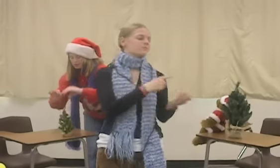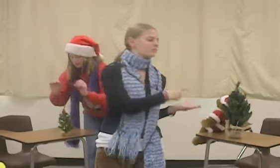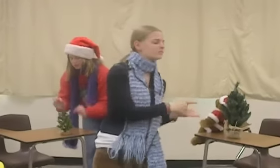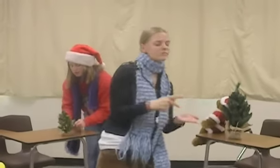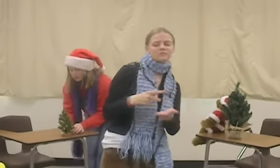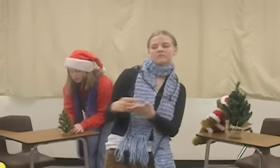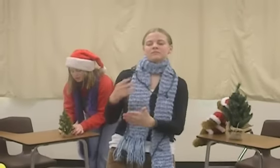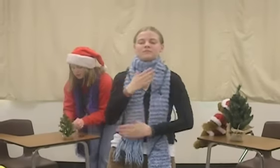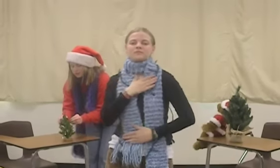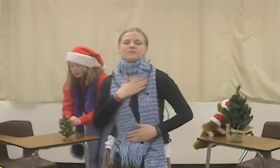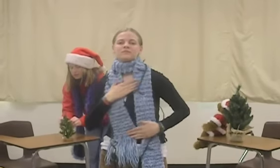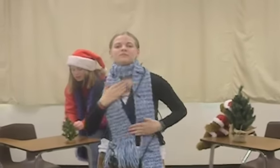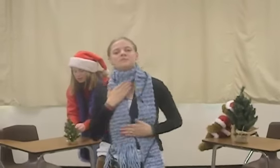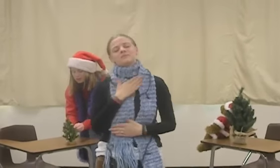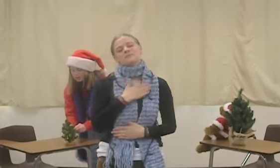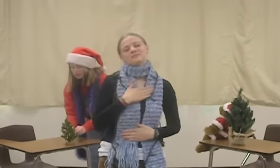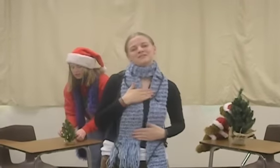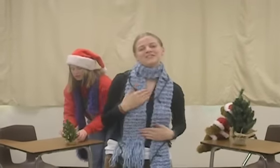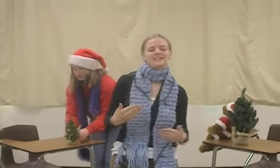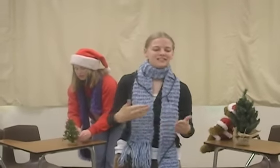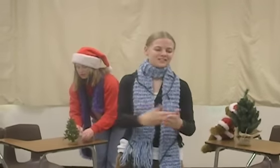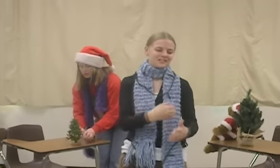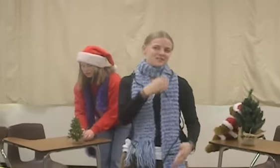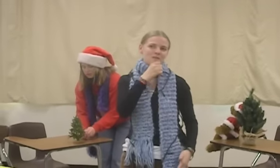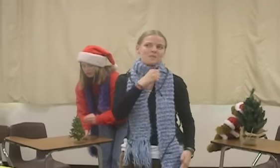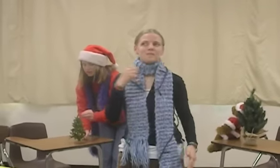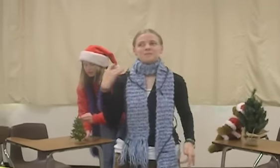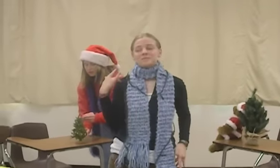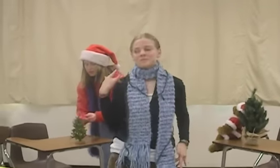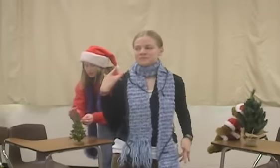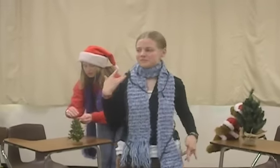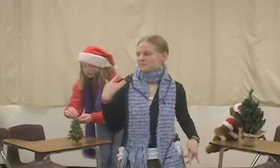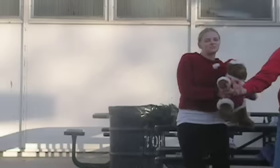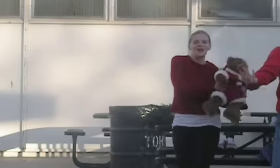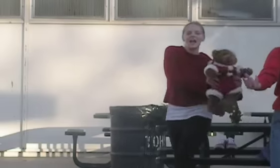Everyone dancing merrily in the new old-fashioned way.